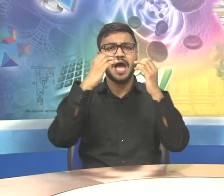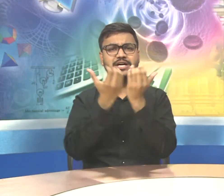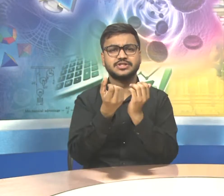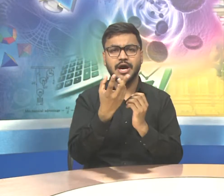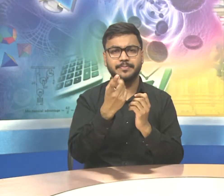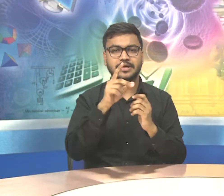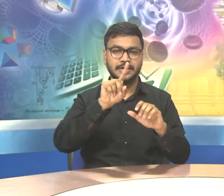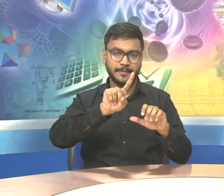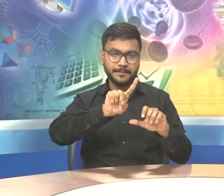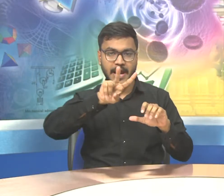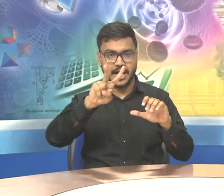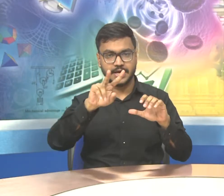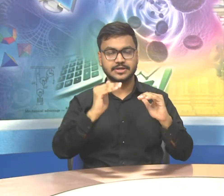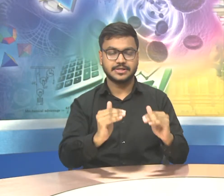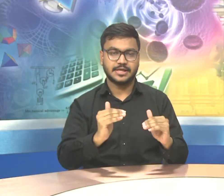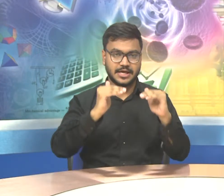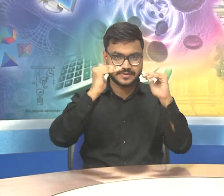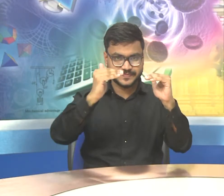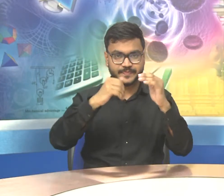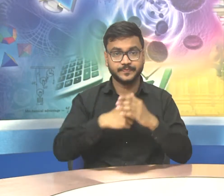Level Senior Secondary.